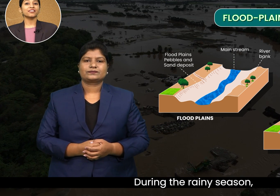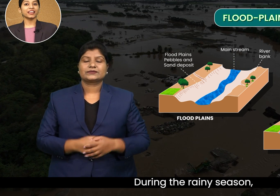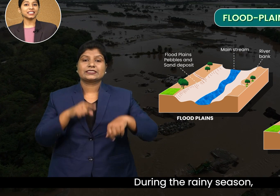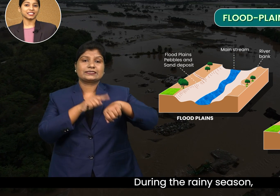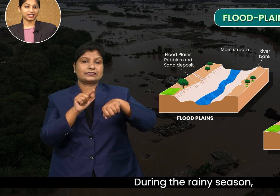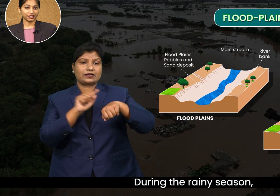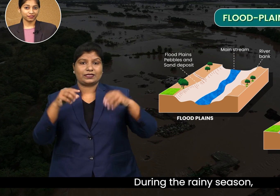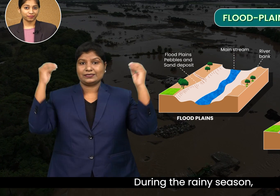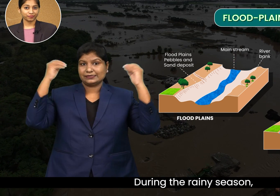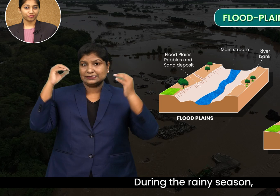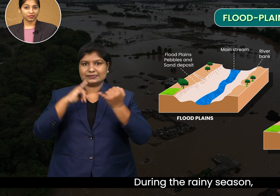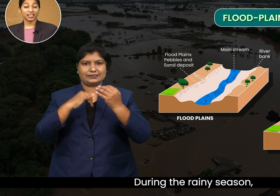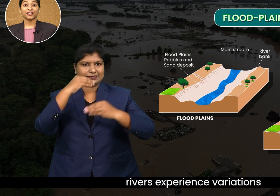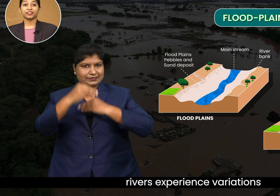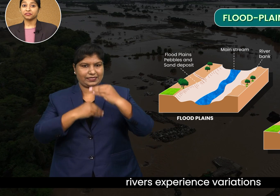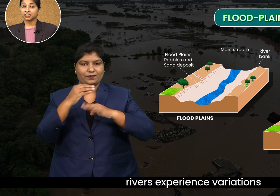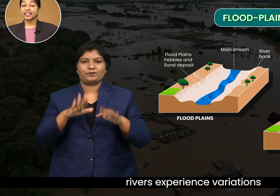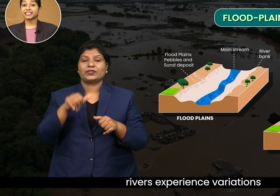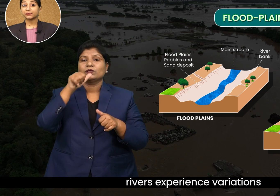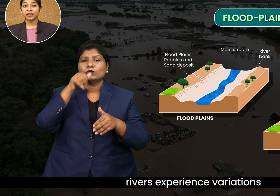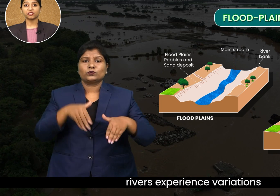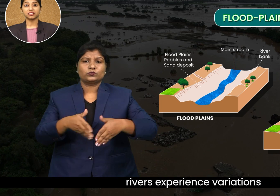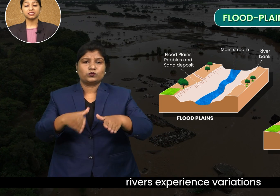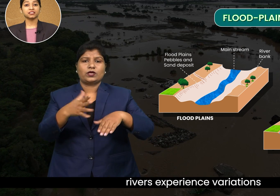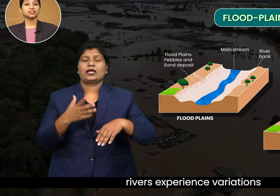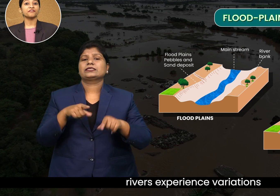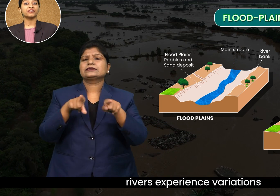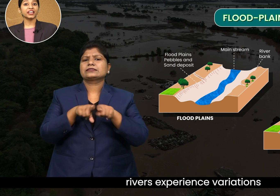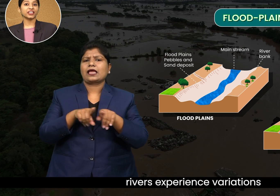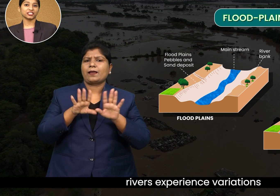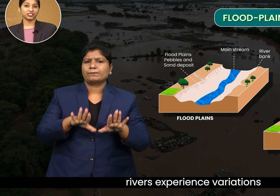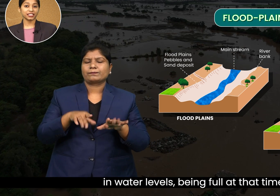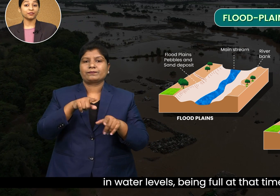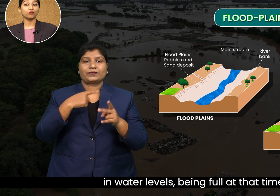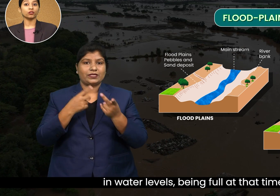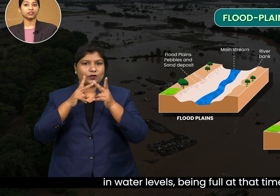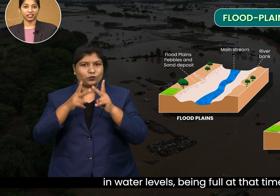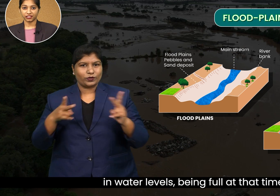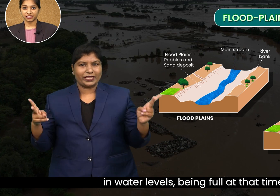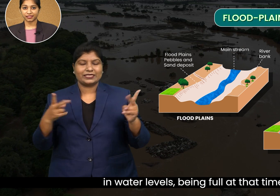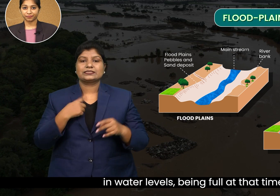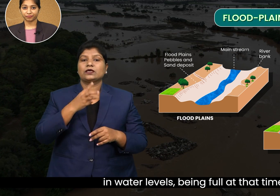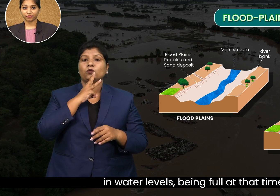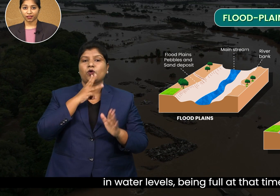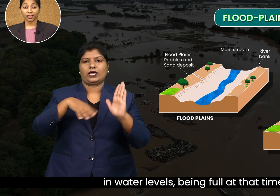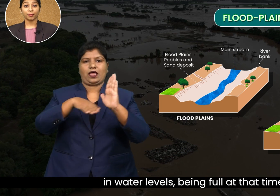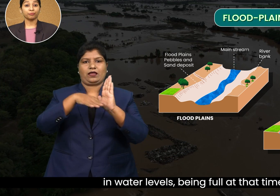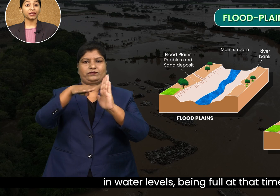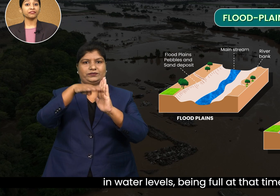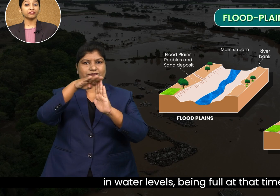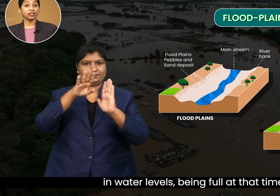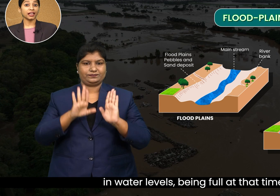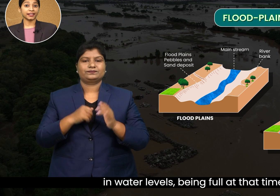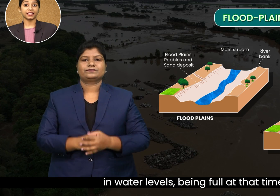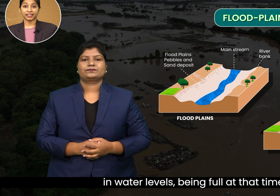During the rainy season, rivers experience variations in water levels,